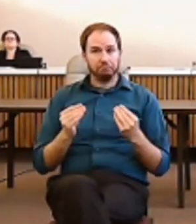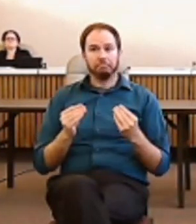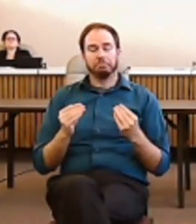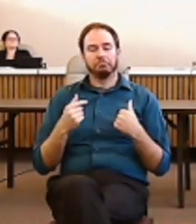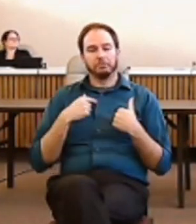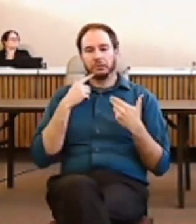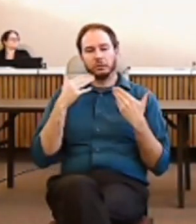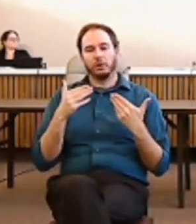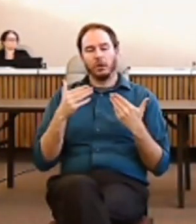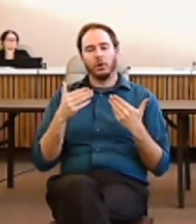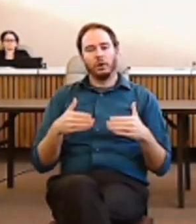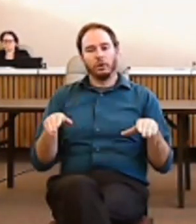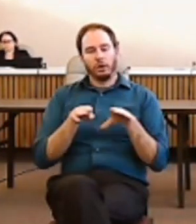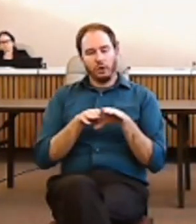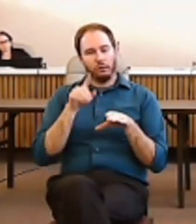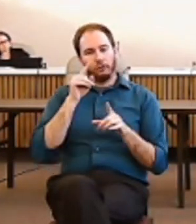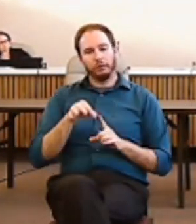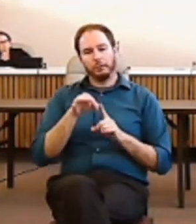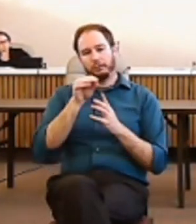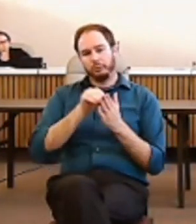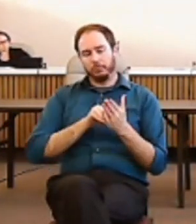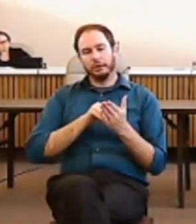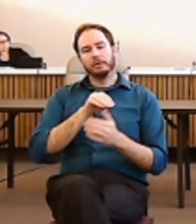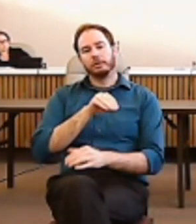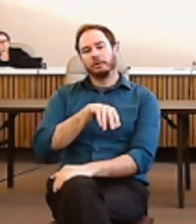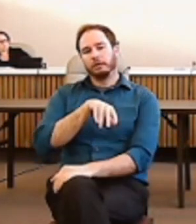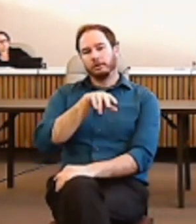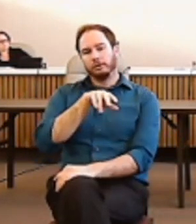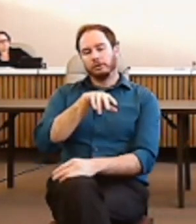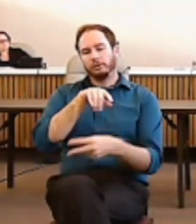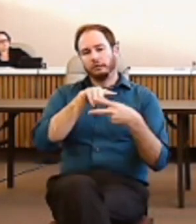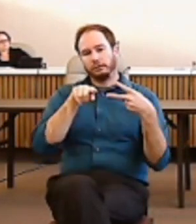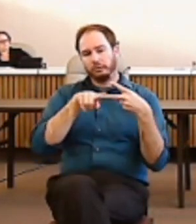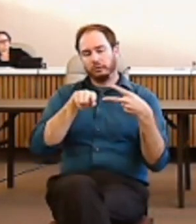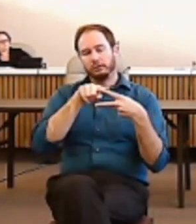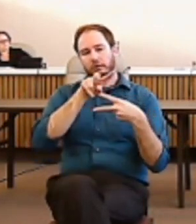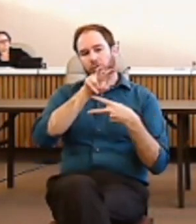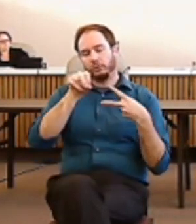I'm going to close the public hearing for special use permit applications numbers